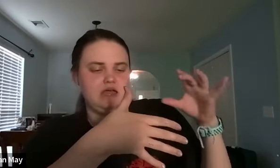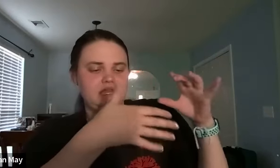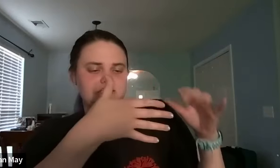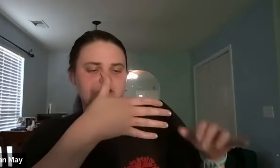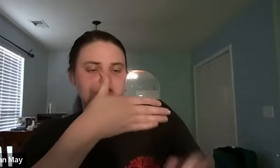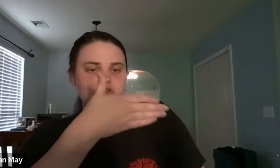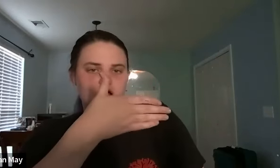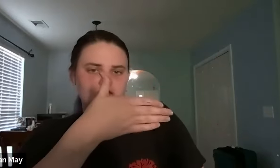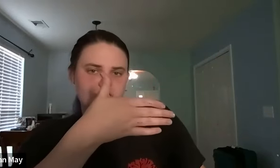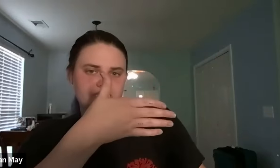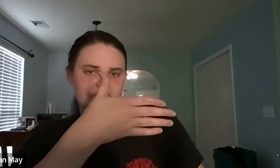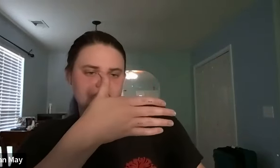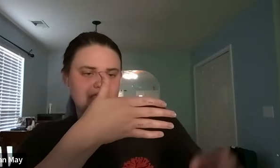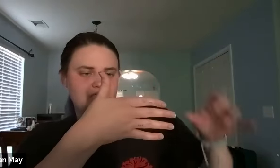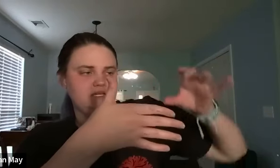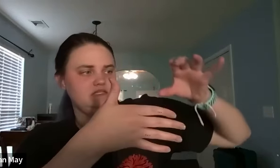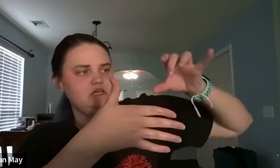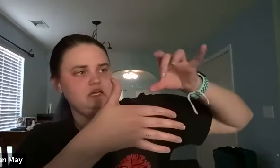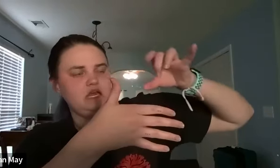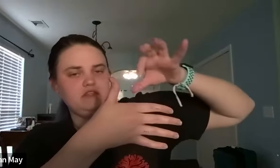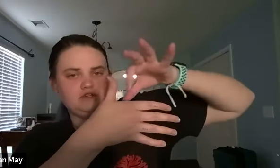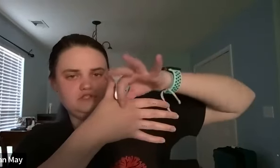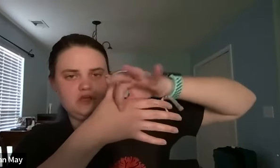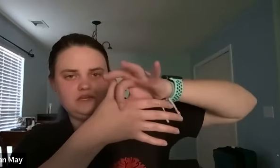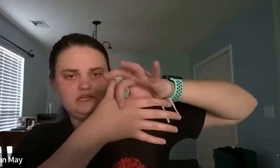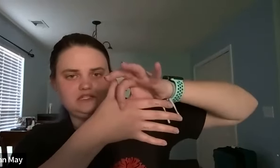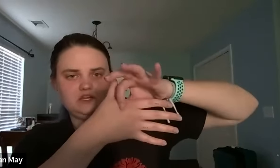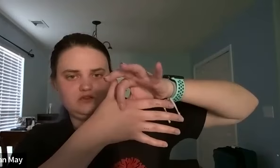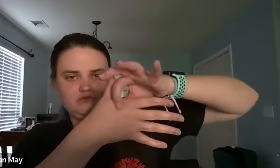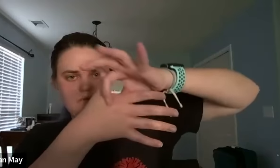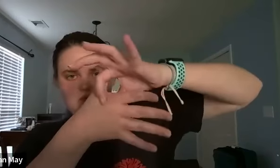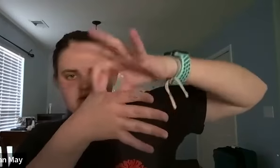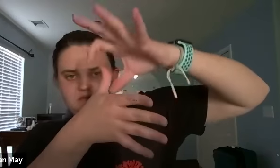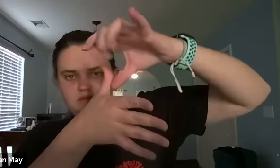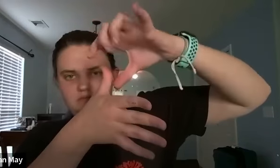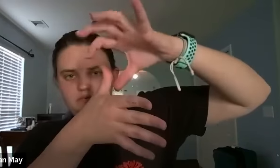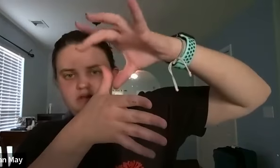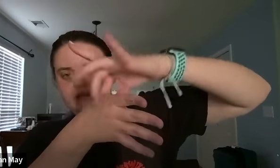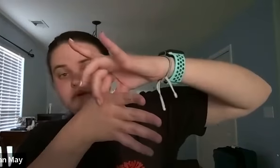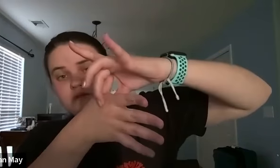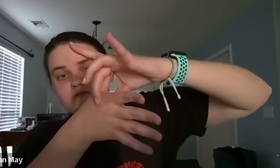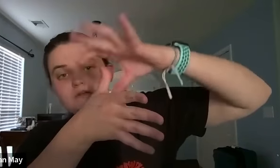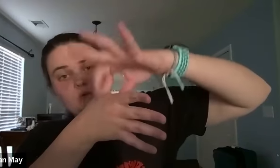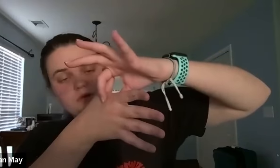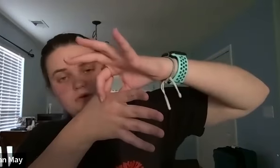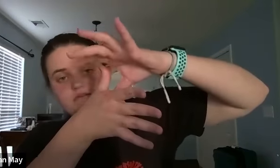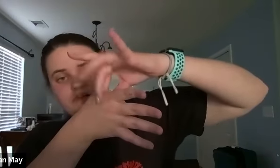And it's going to be your non-dominant kind of sideways. And then your dominant is going to grab it, like point. It can be your middle finger or your pointer finger.